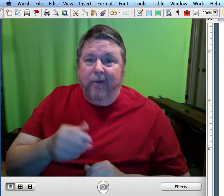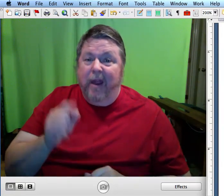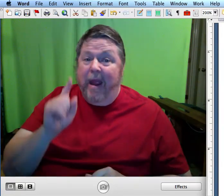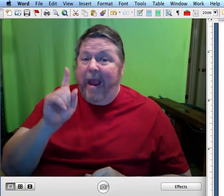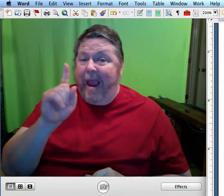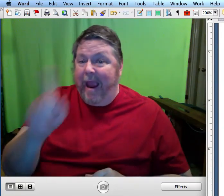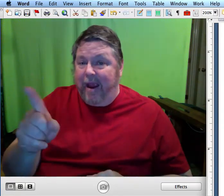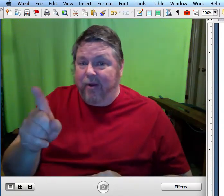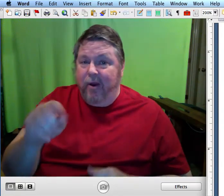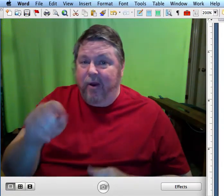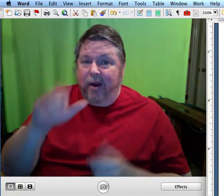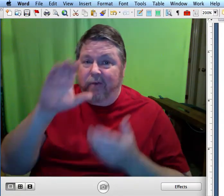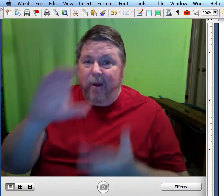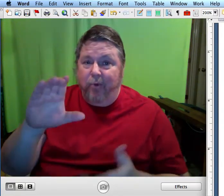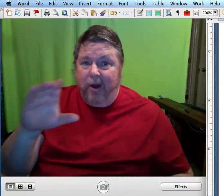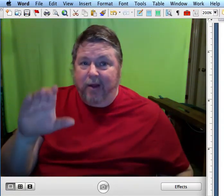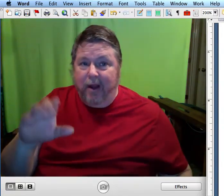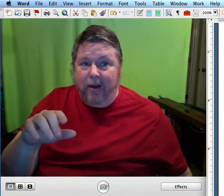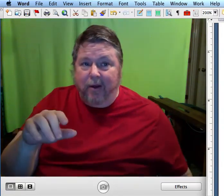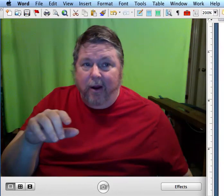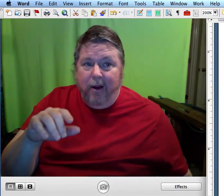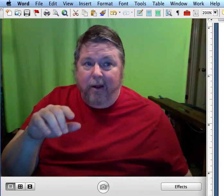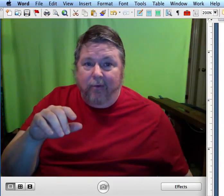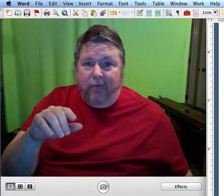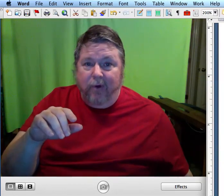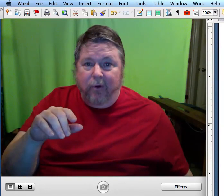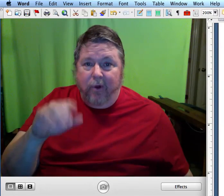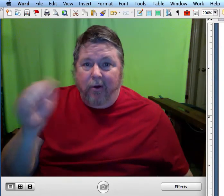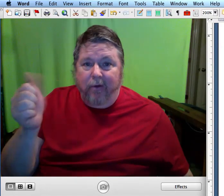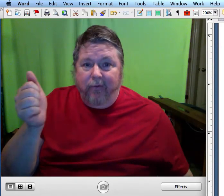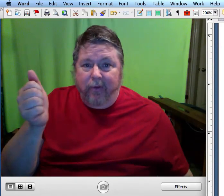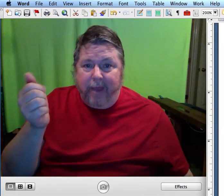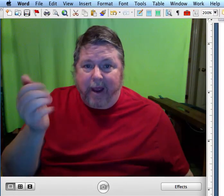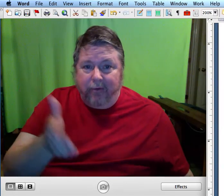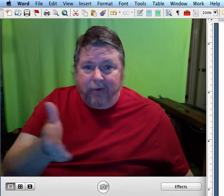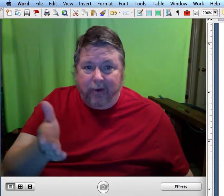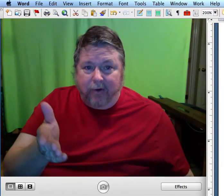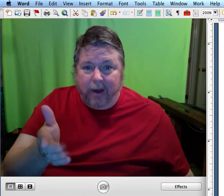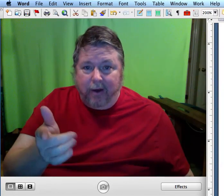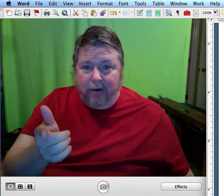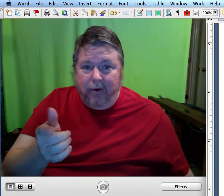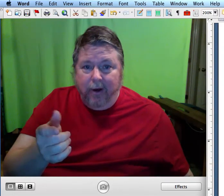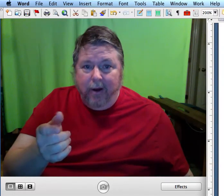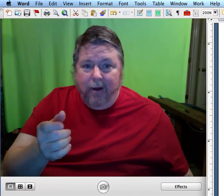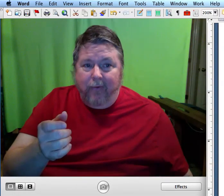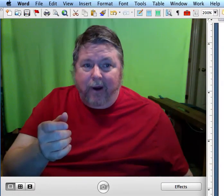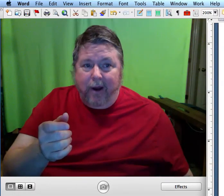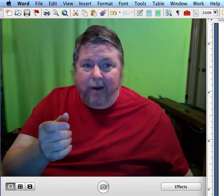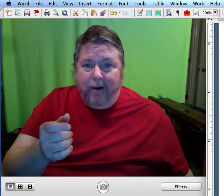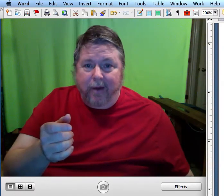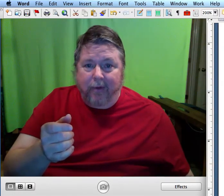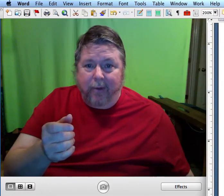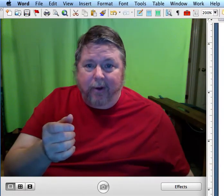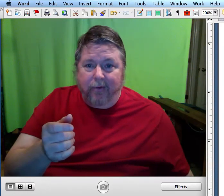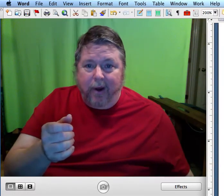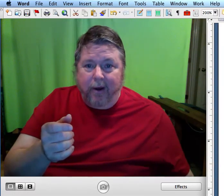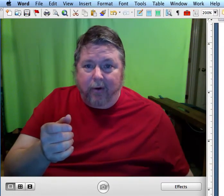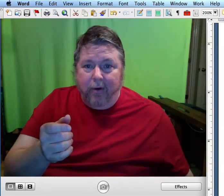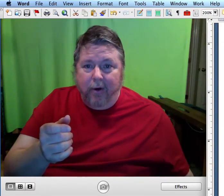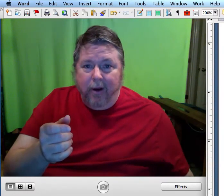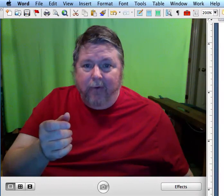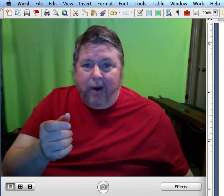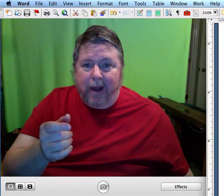text, and you had a summary at the end that reviewed all of the patterns that you had here. Right? I didn't cover that, but it's right